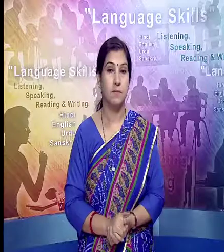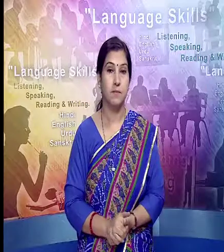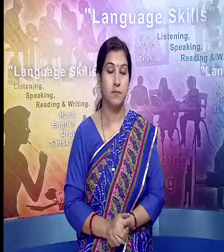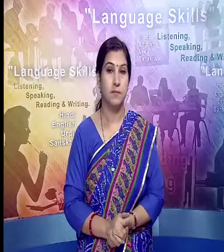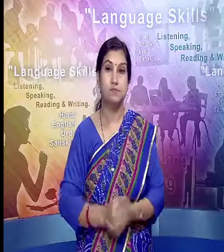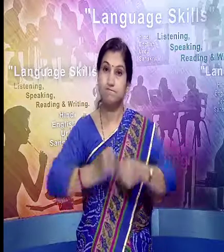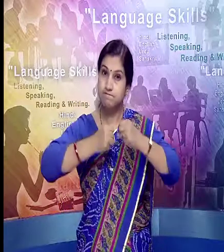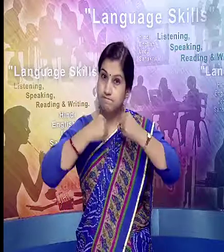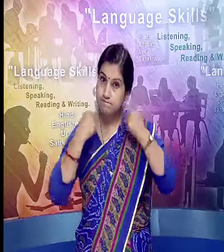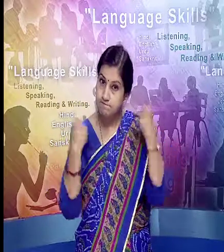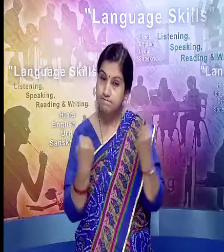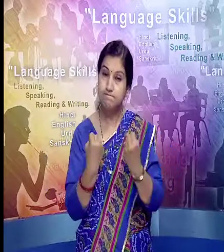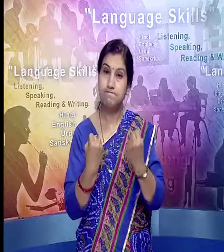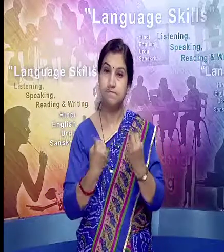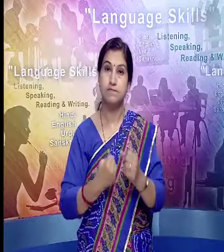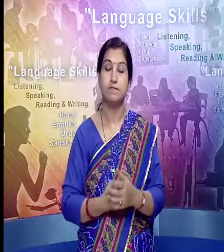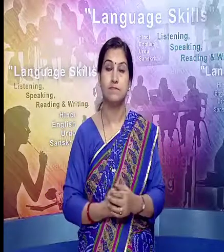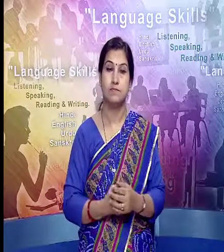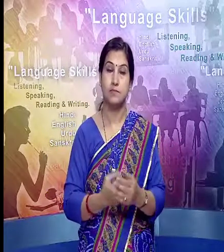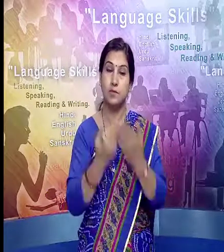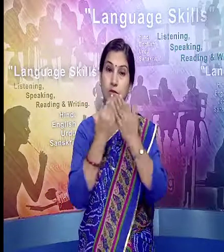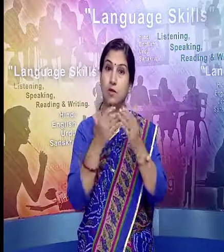Work hard, study well. Thank you.